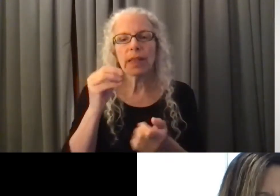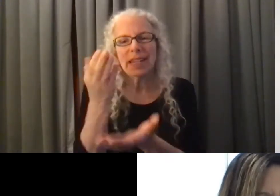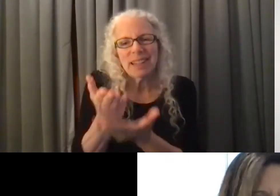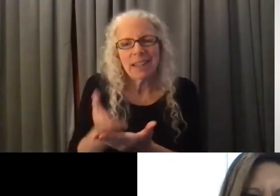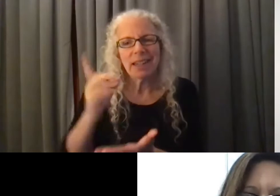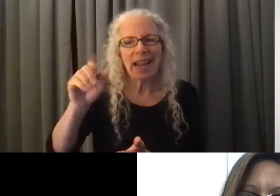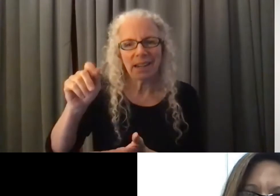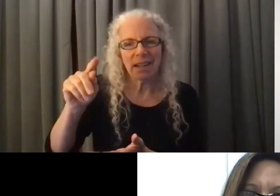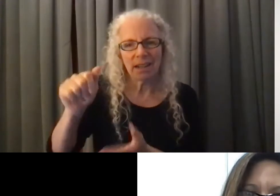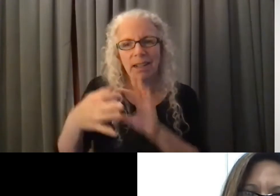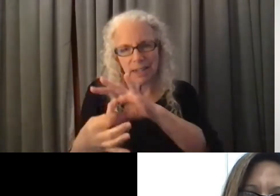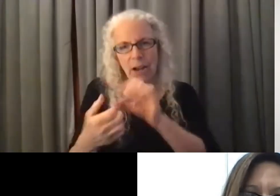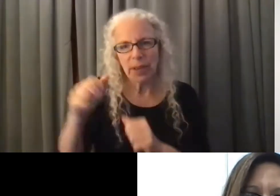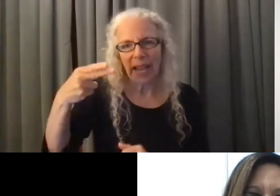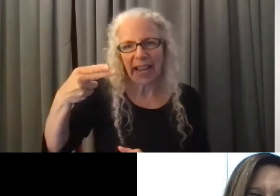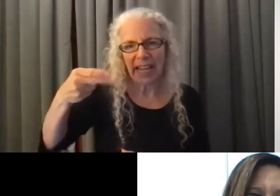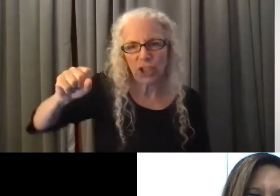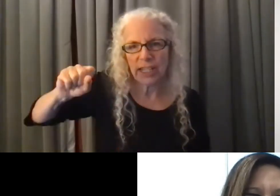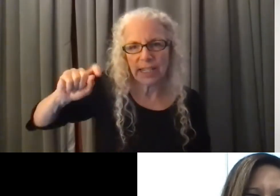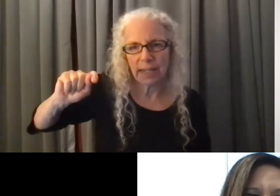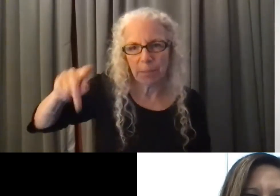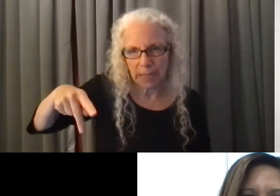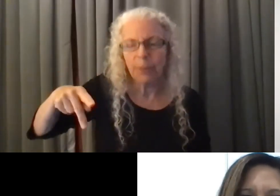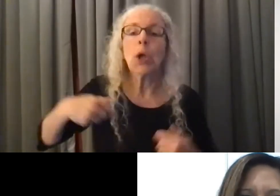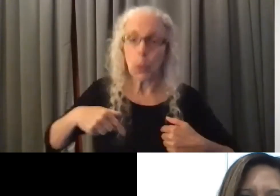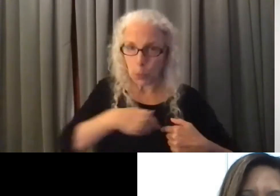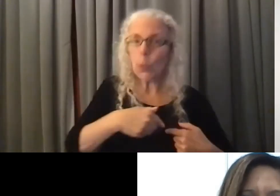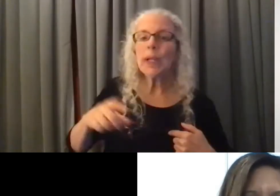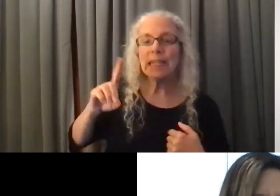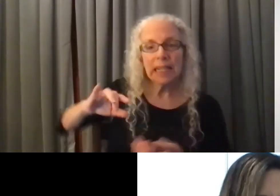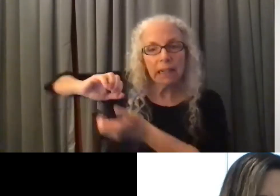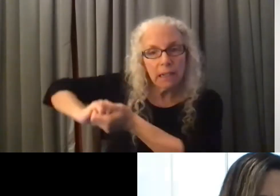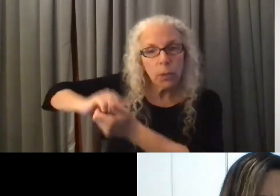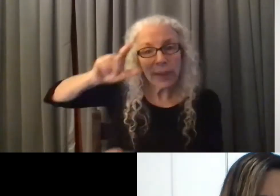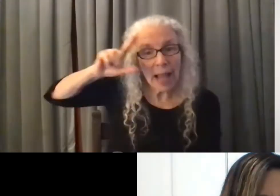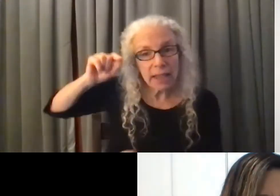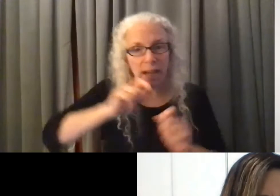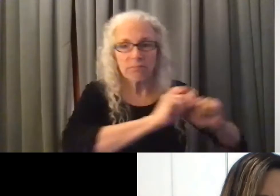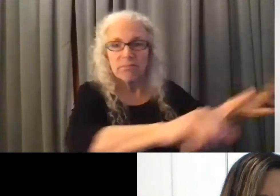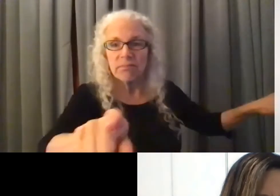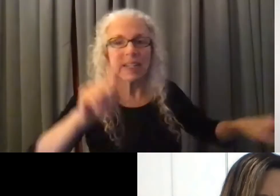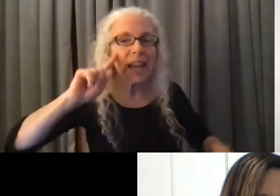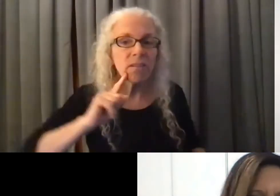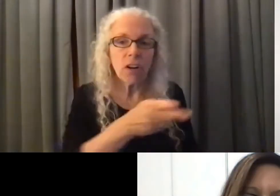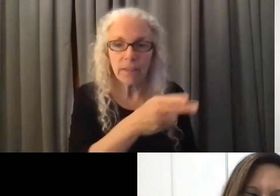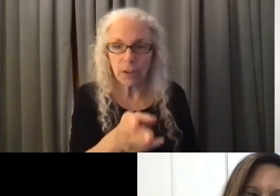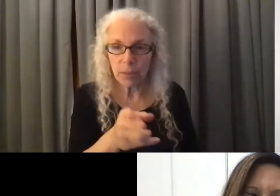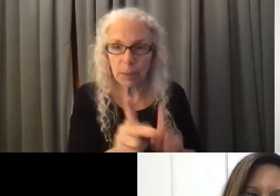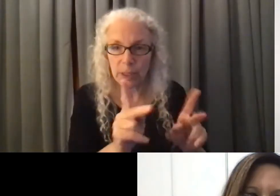Yeah, in terms of the survey that we conducted in partnership with Gallaudet University, we didn't have as